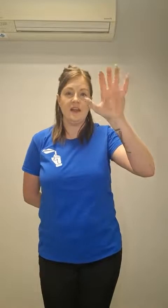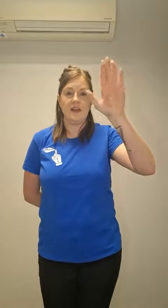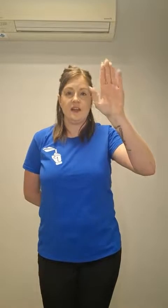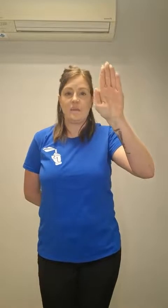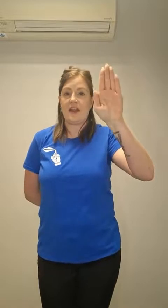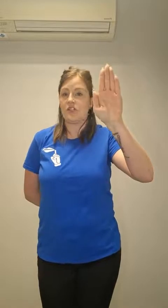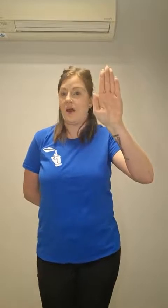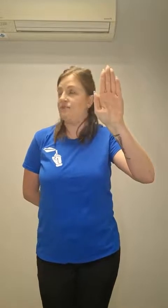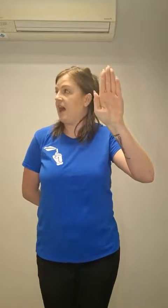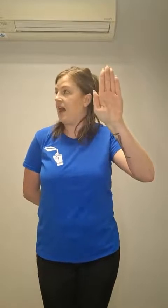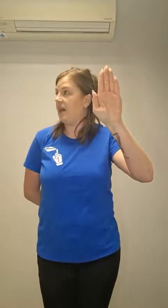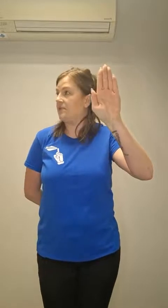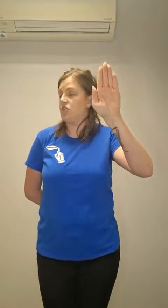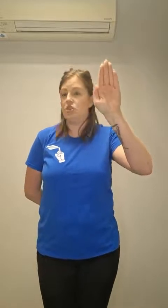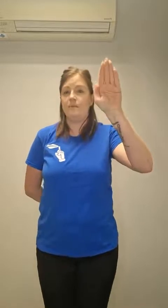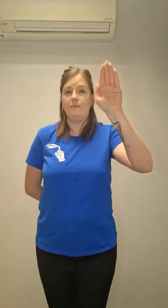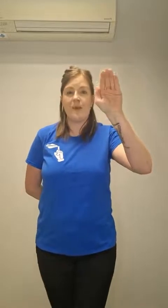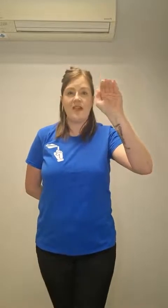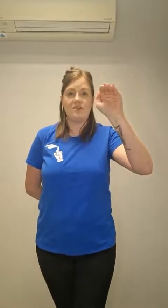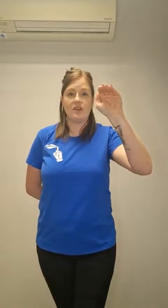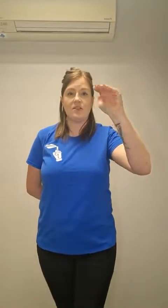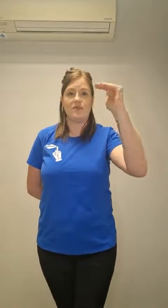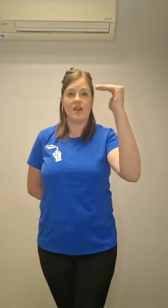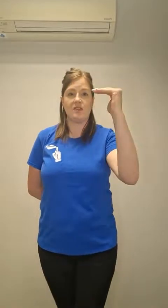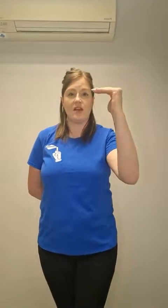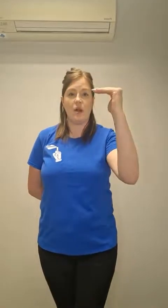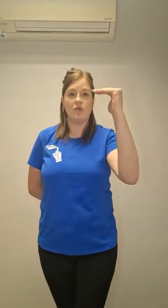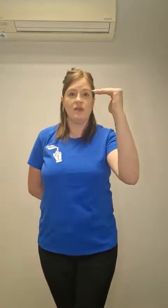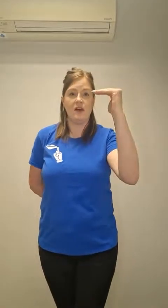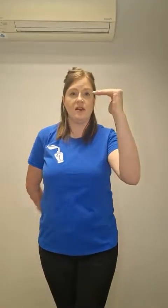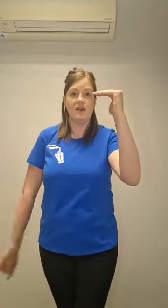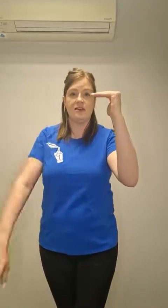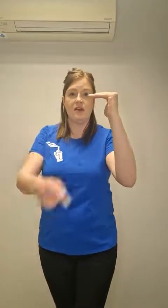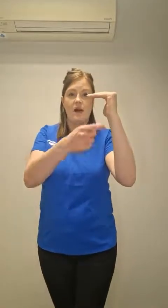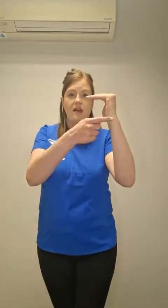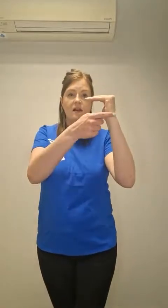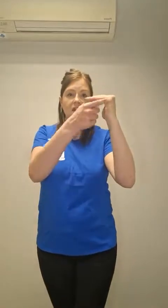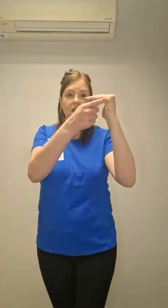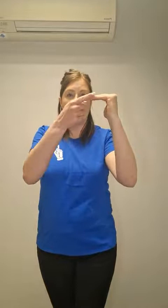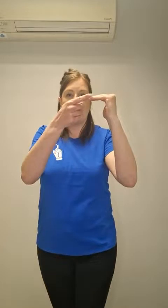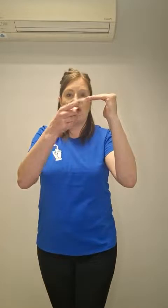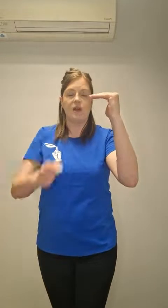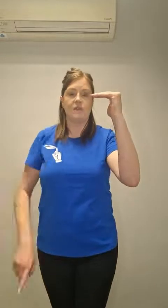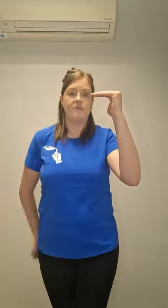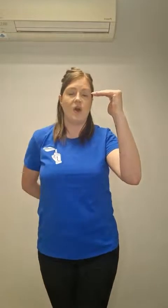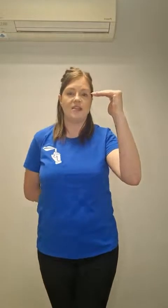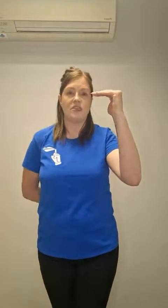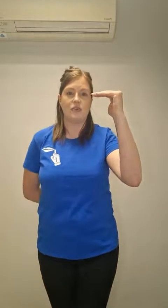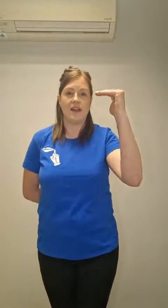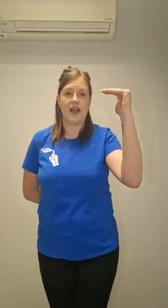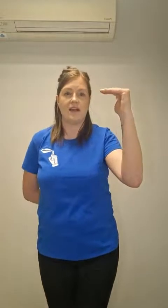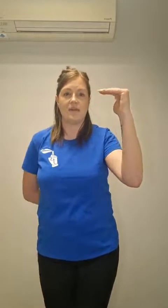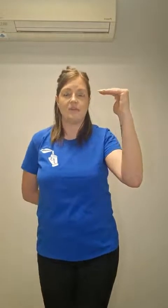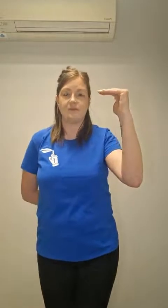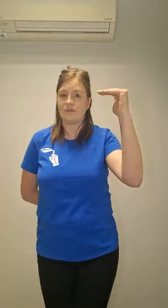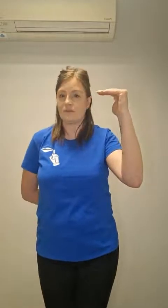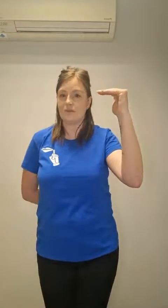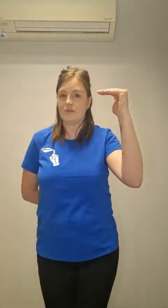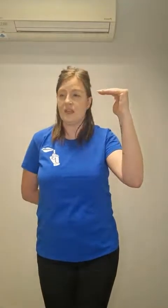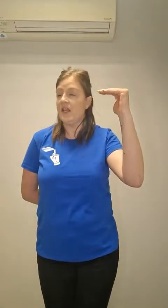Go back to our flat hand and just bend those fingers over, so at a 90-degree angle, and